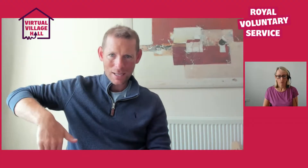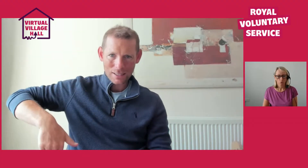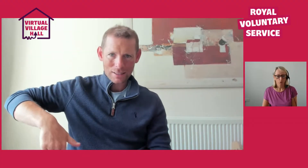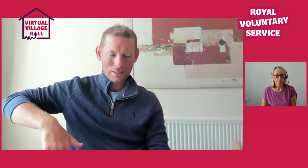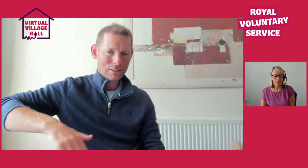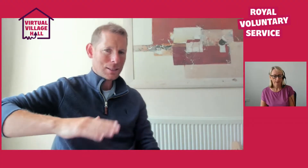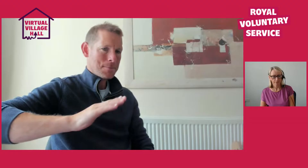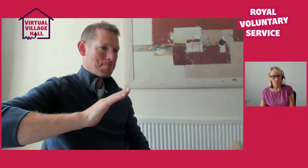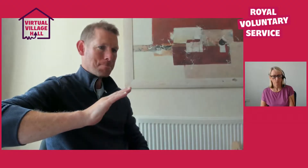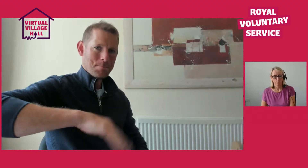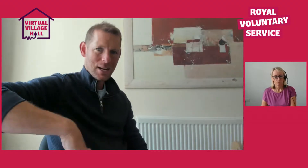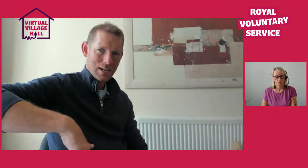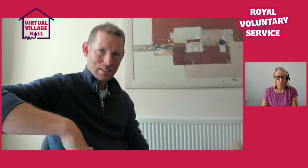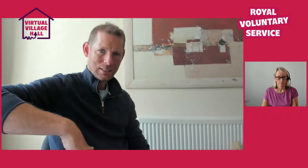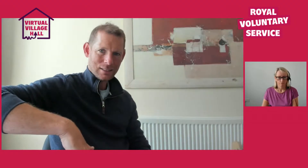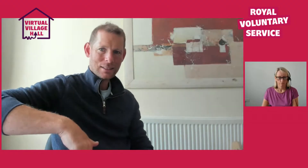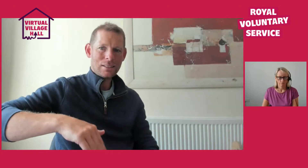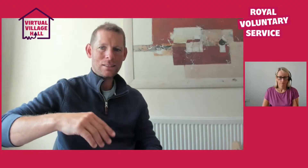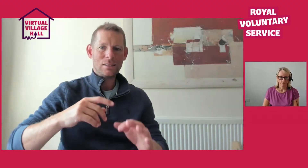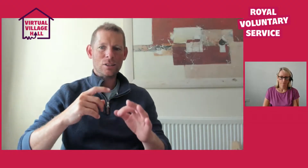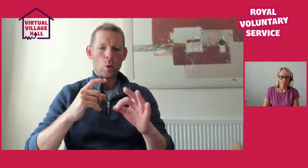Past, quarter past